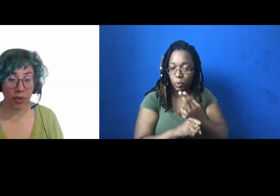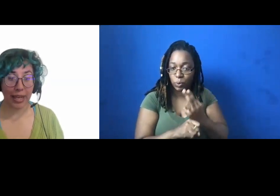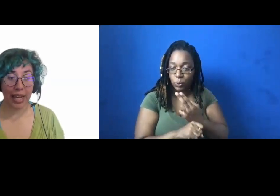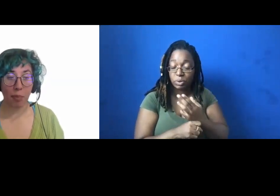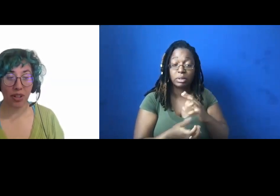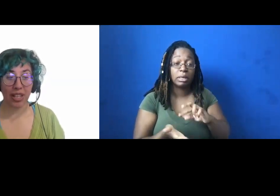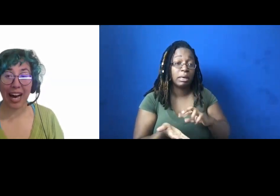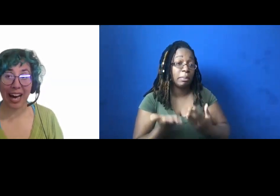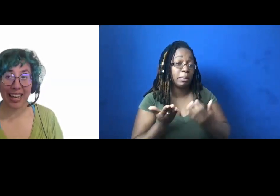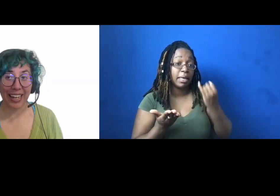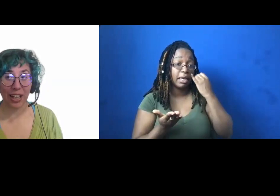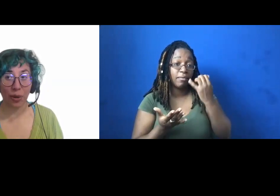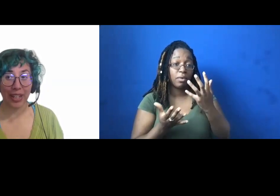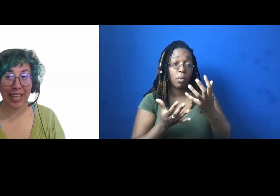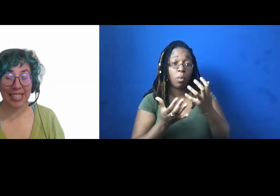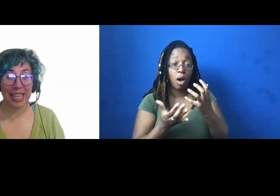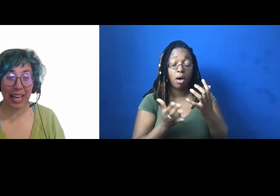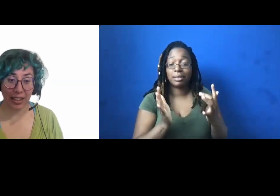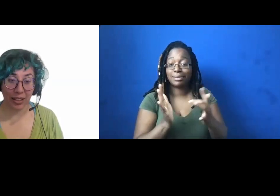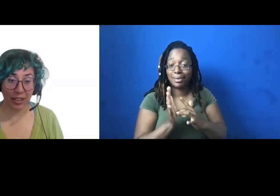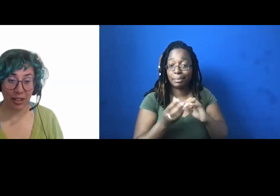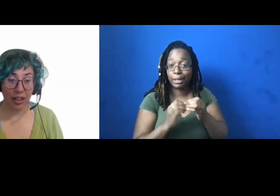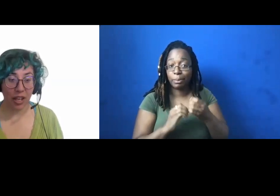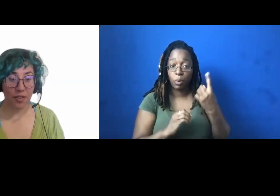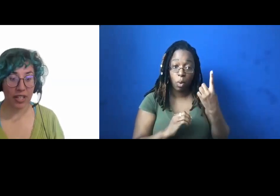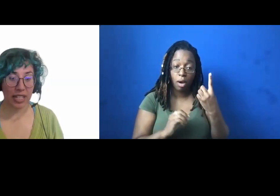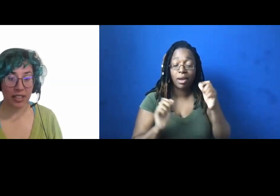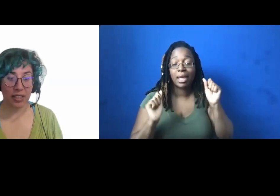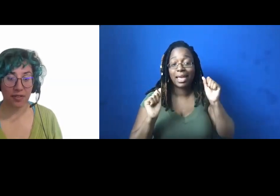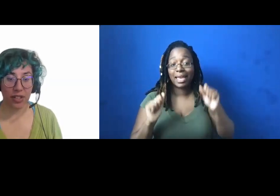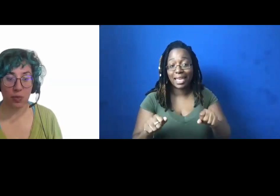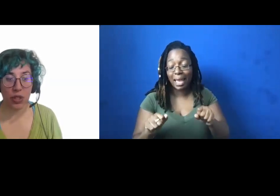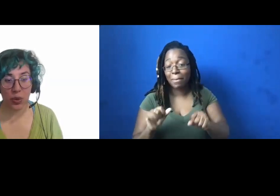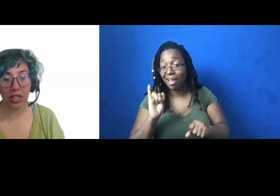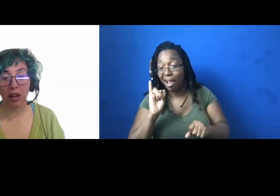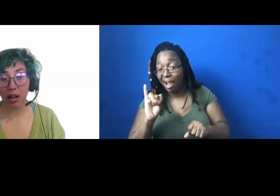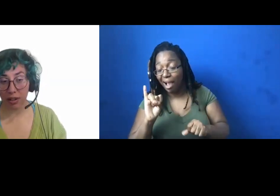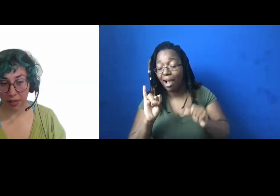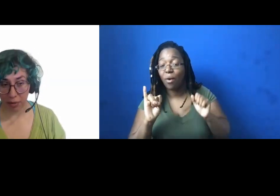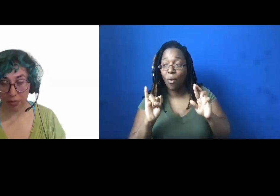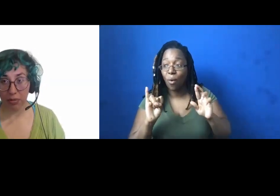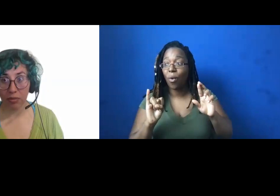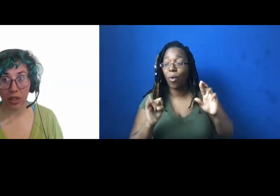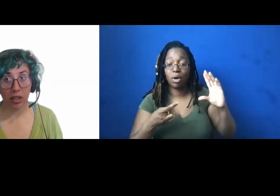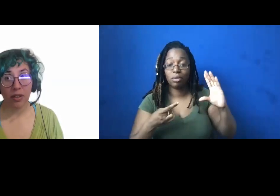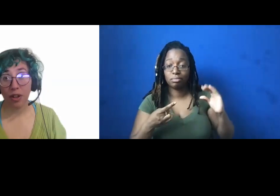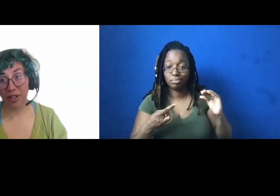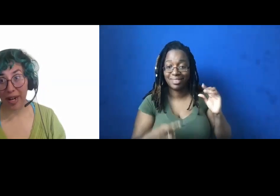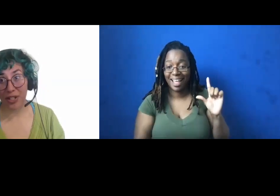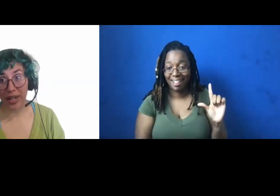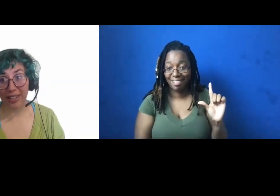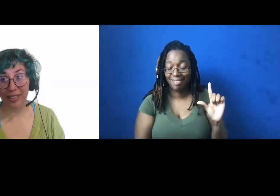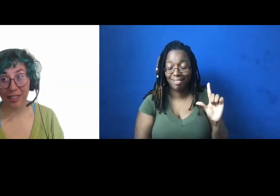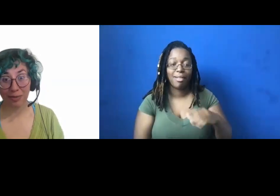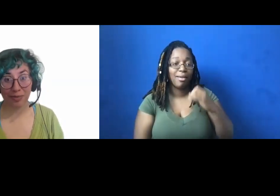1, a capital I, and a lowercase l. If you can tell the difference between all of them, you're on the